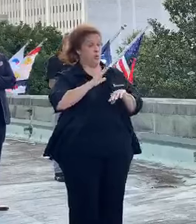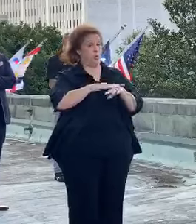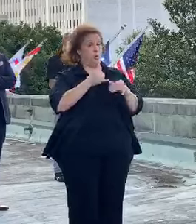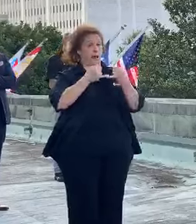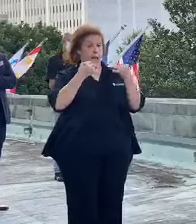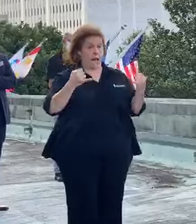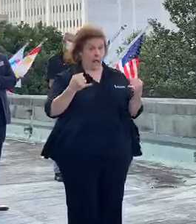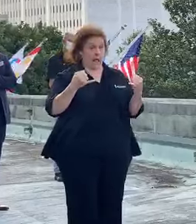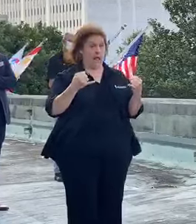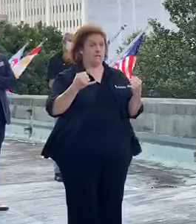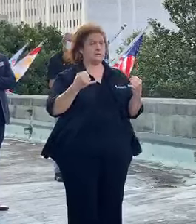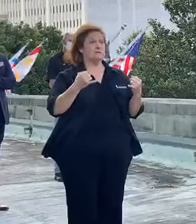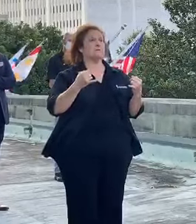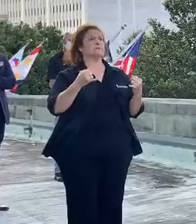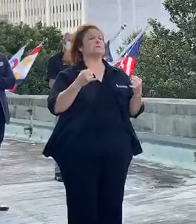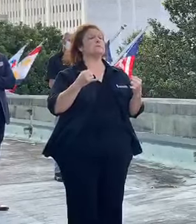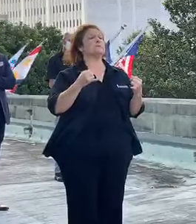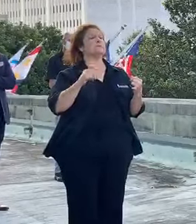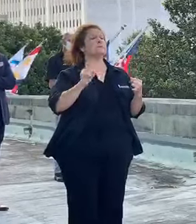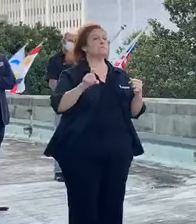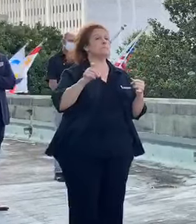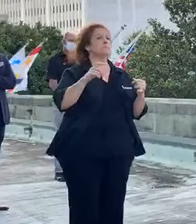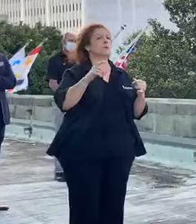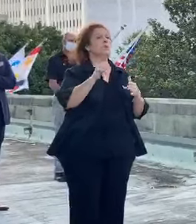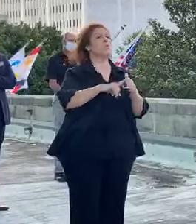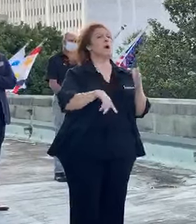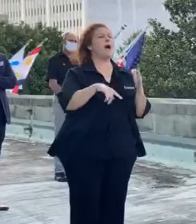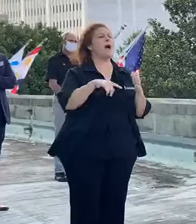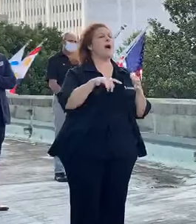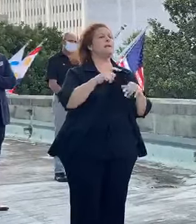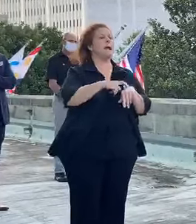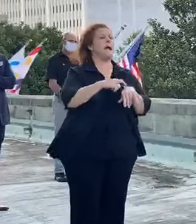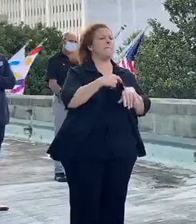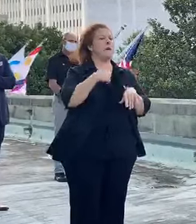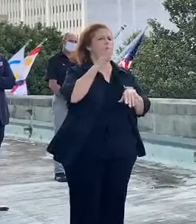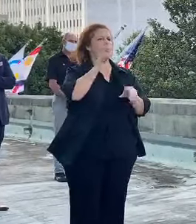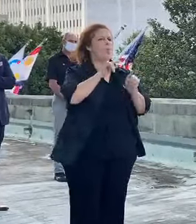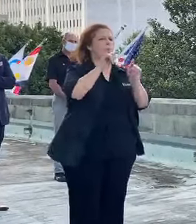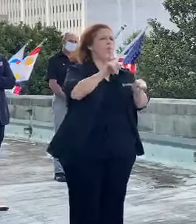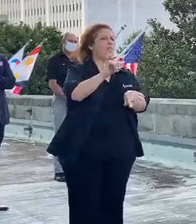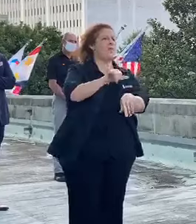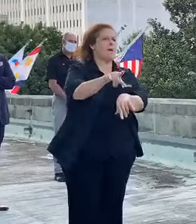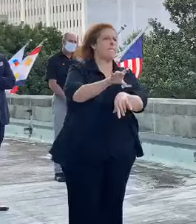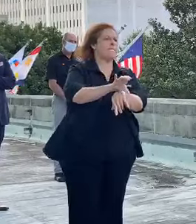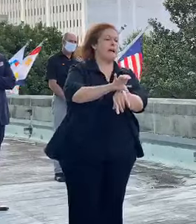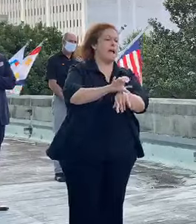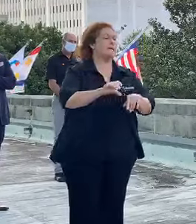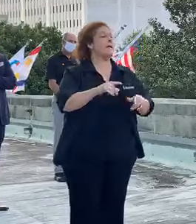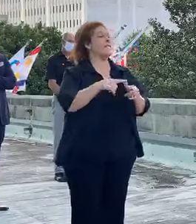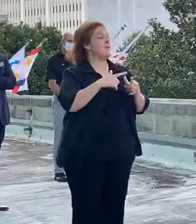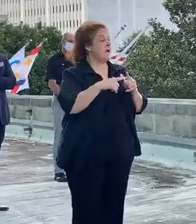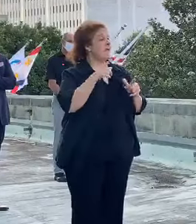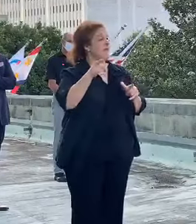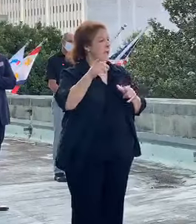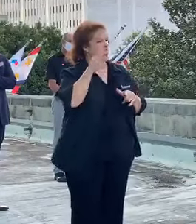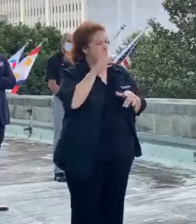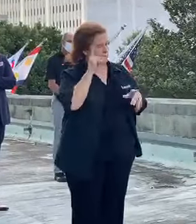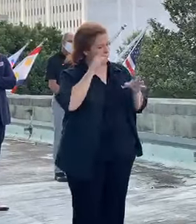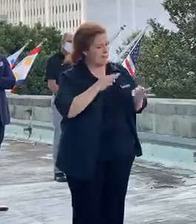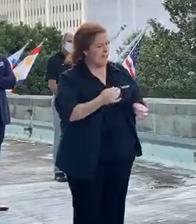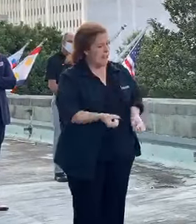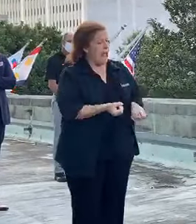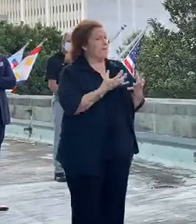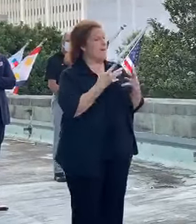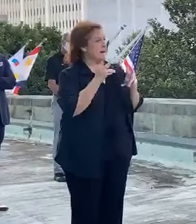pretty much click, which Mass that they'll attend. So from there, they will then determine the capacity, if